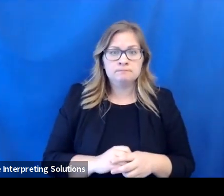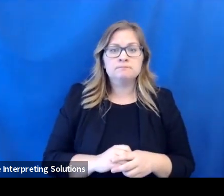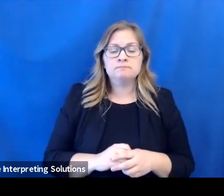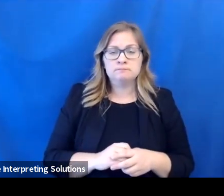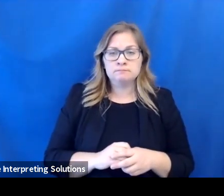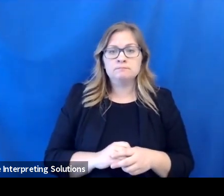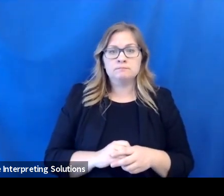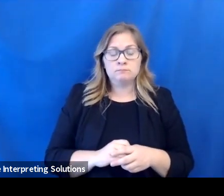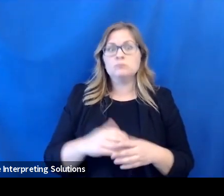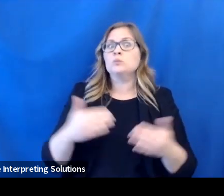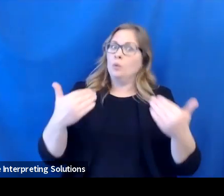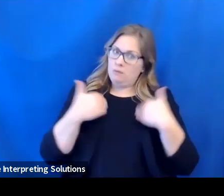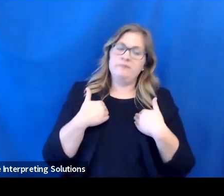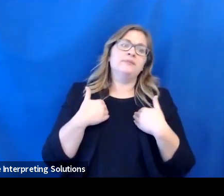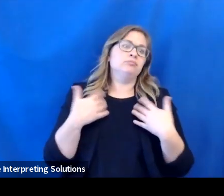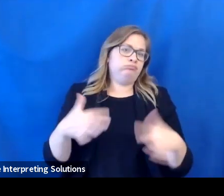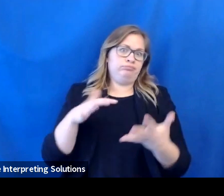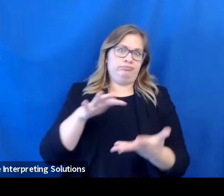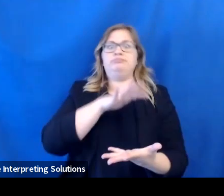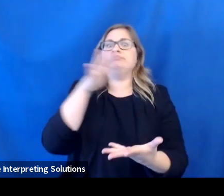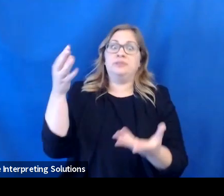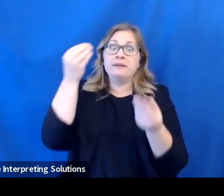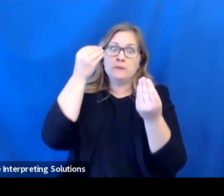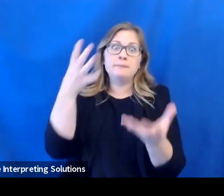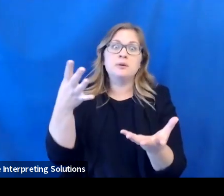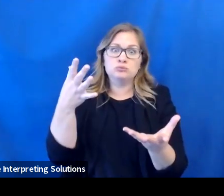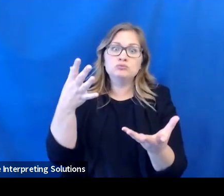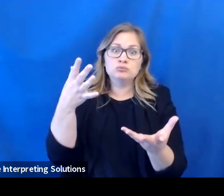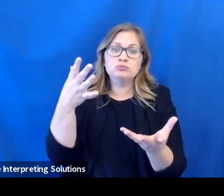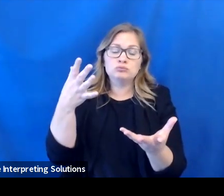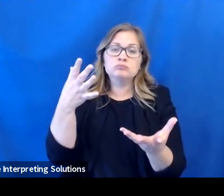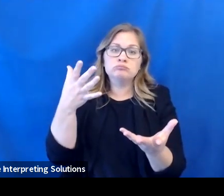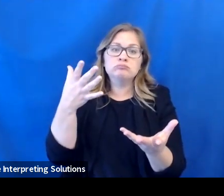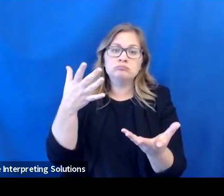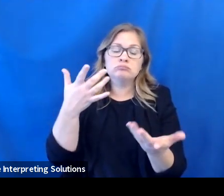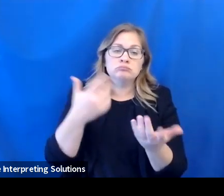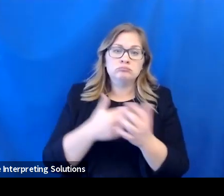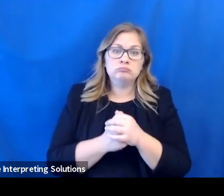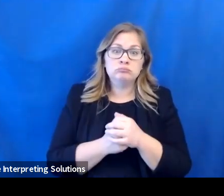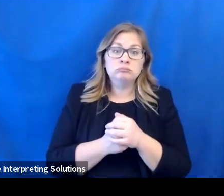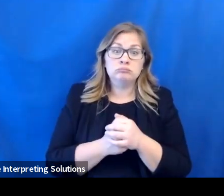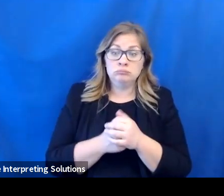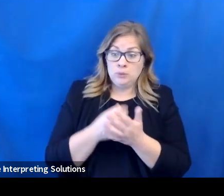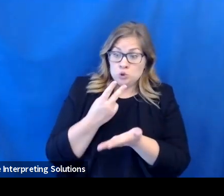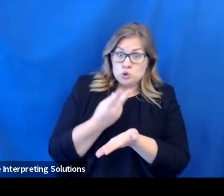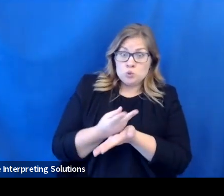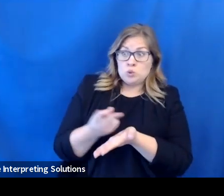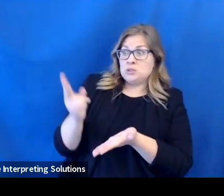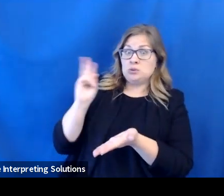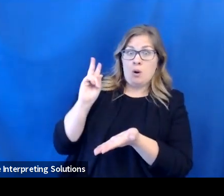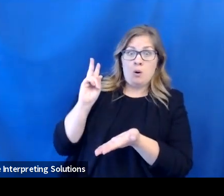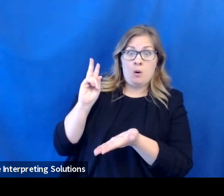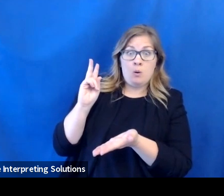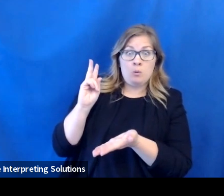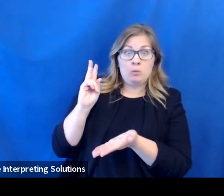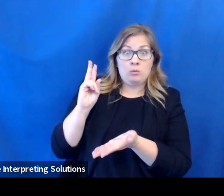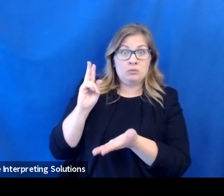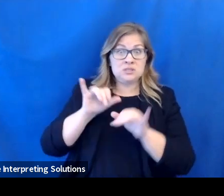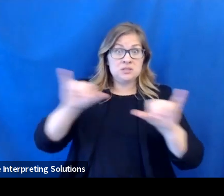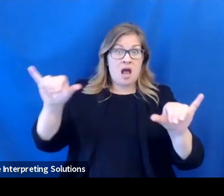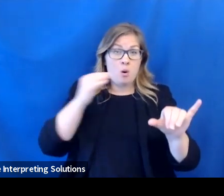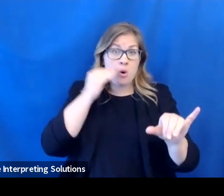Even it seems almost impossible to me that it was 2 weeks ago when we did the stay-at-home order,